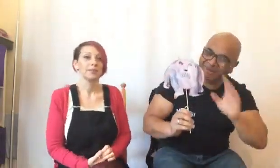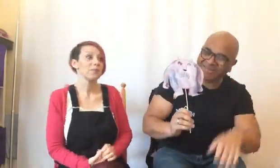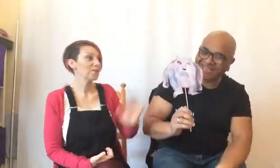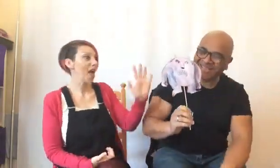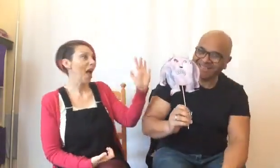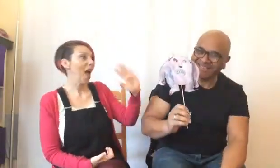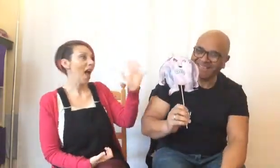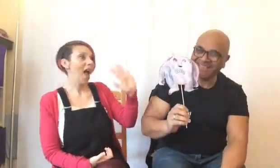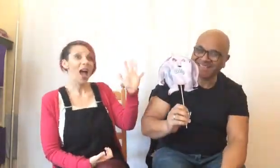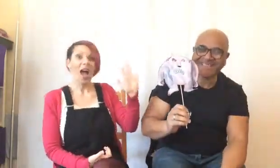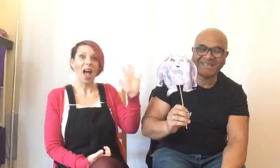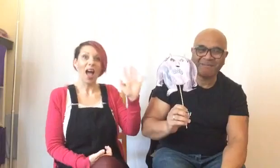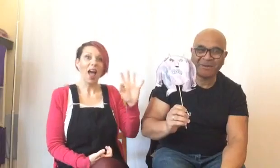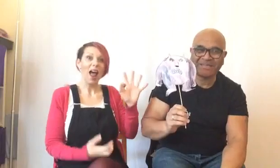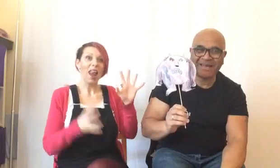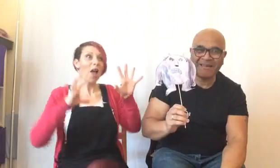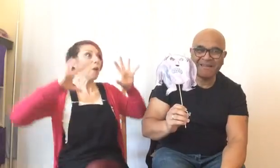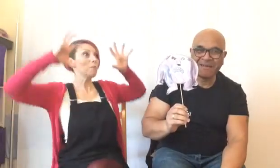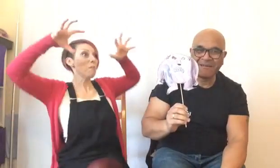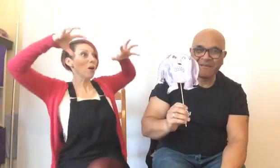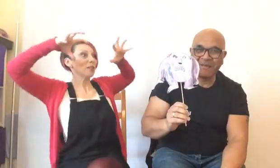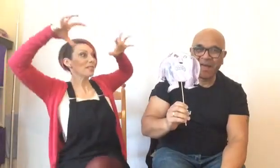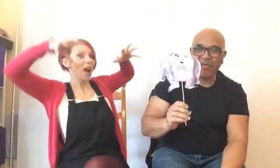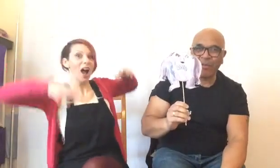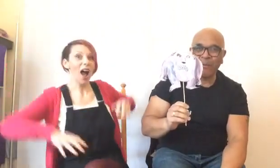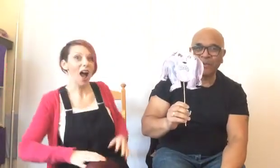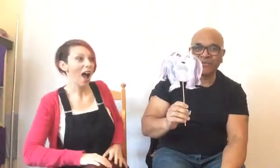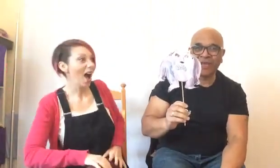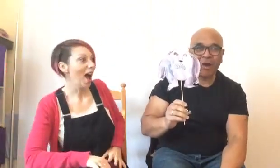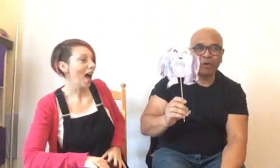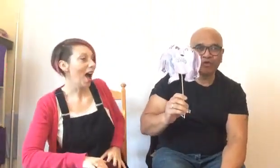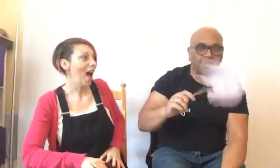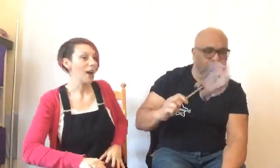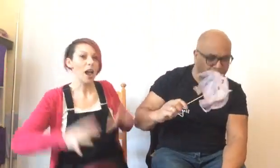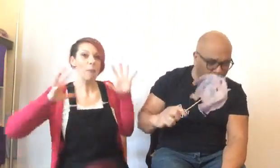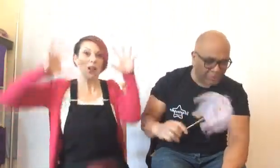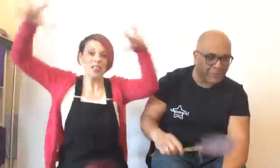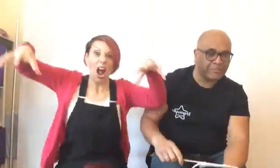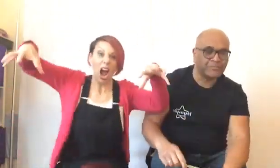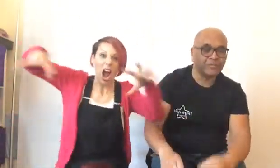Hello, monster," he says to the monster. And the monster